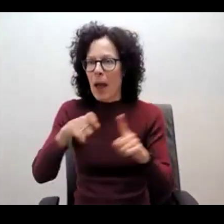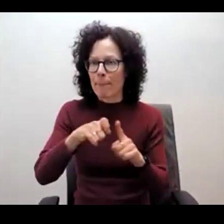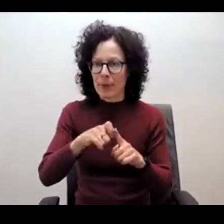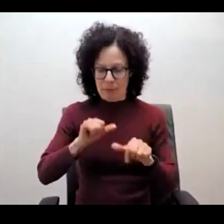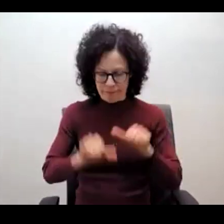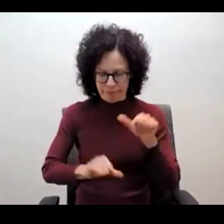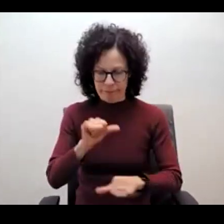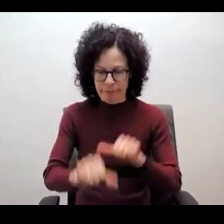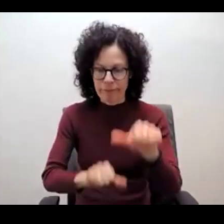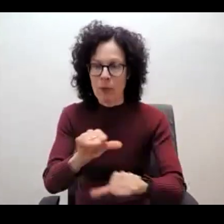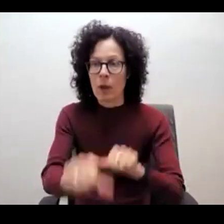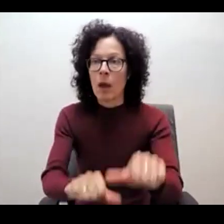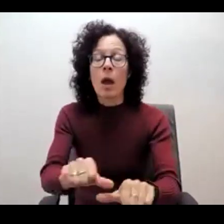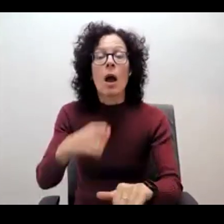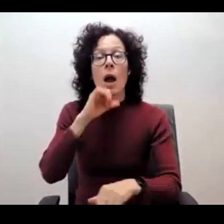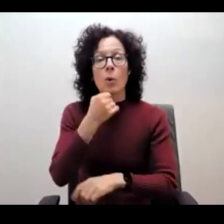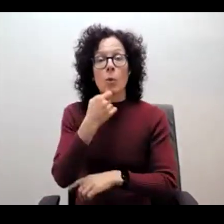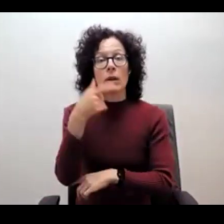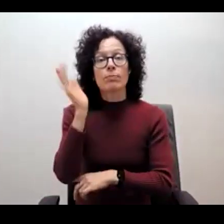I will talk a little bit more about